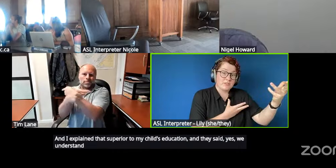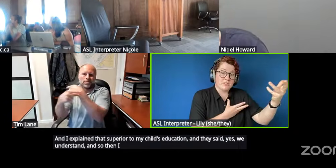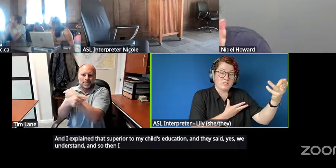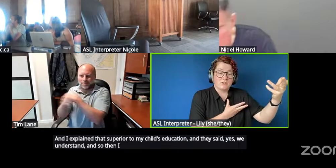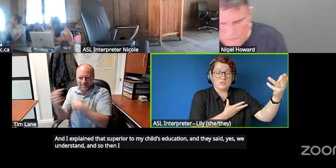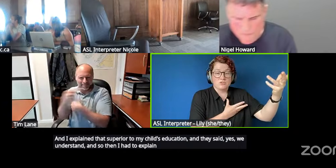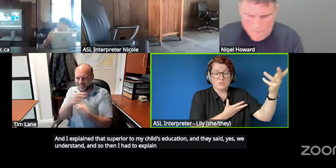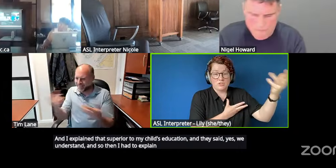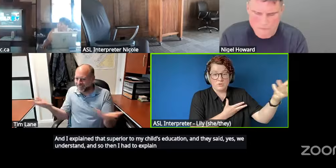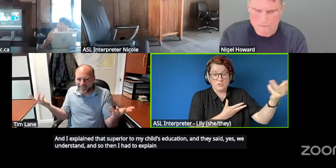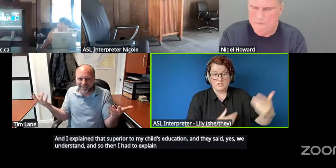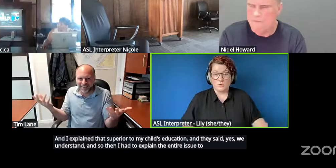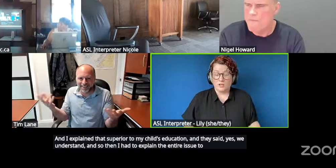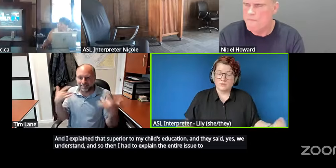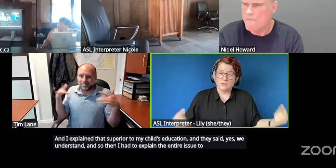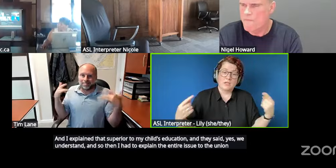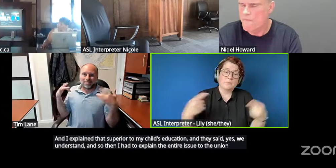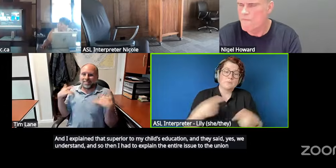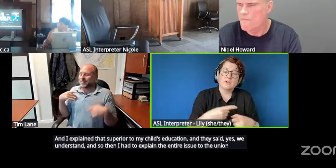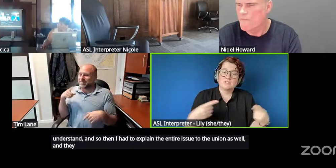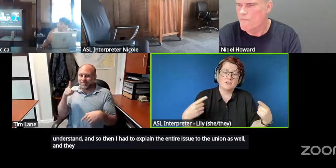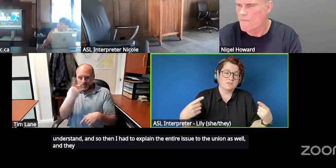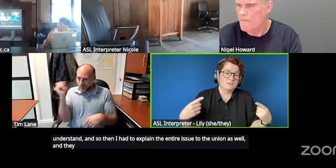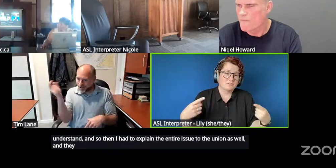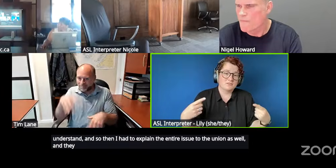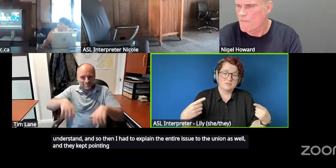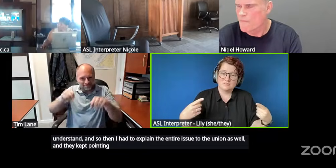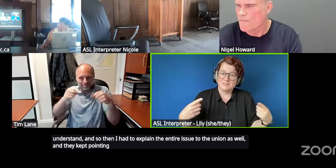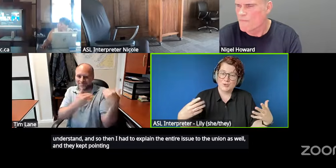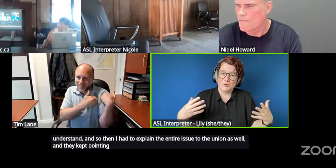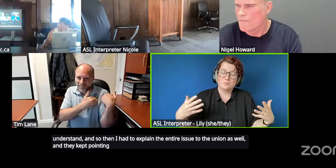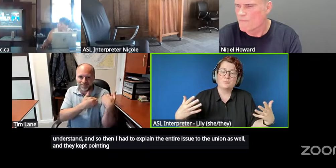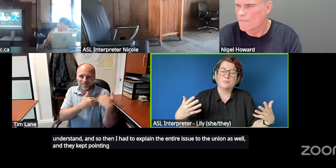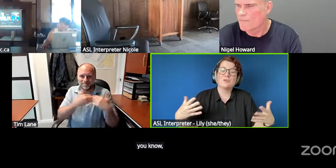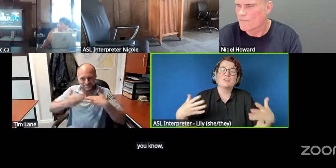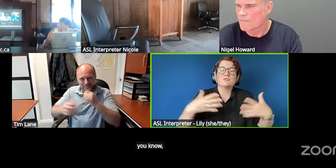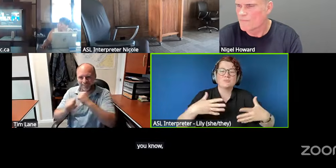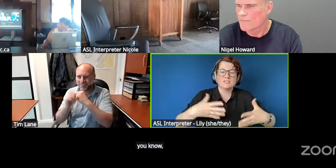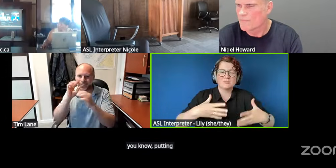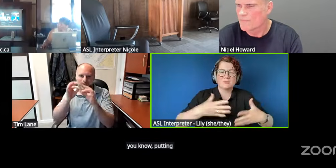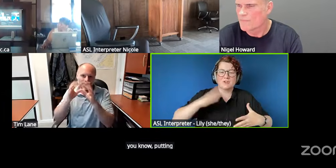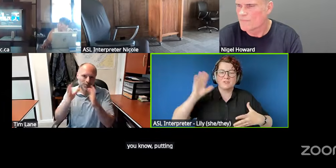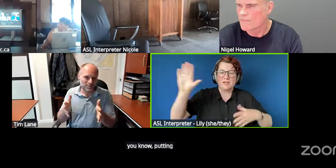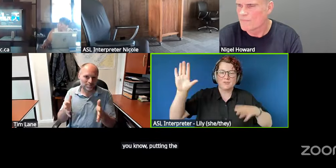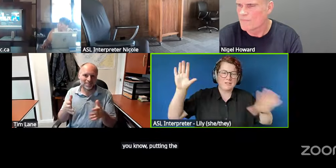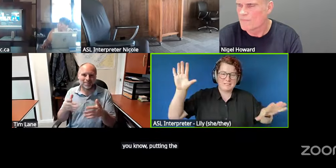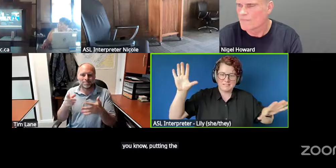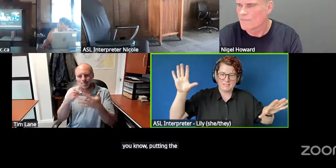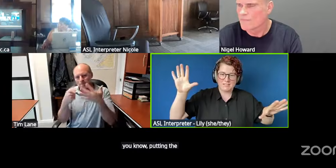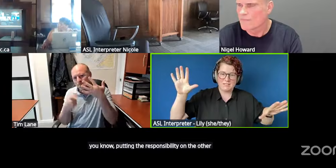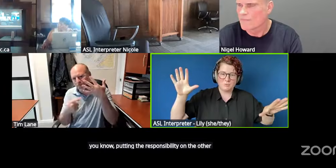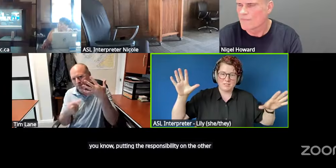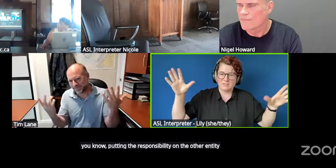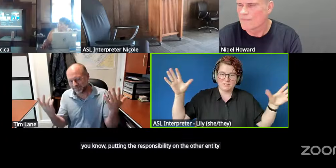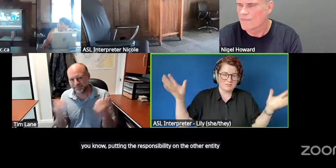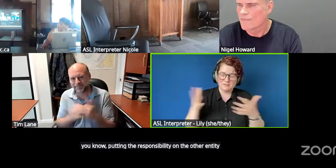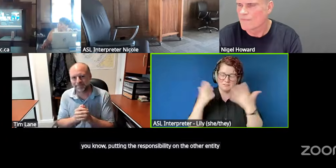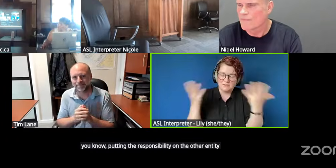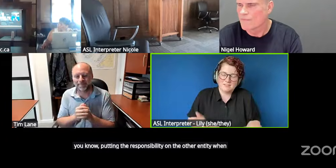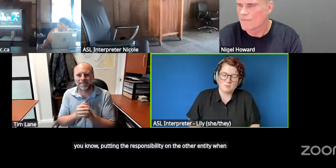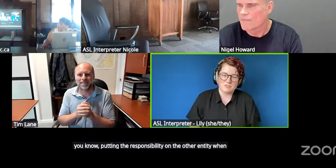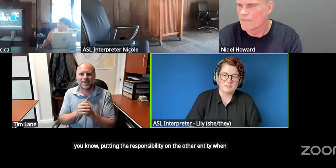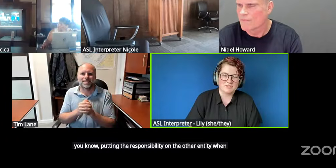to explain the entire issue to the union as well. And they kept pointing, putting the responsibility on the other entity